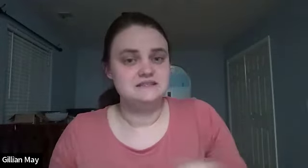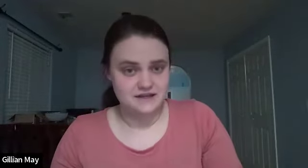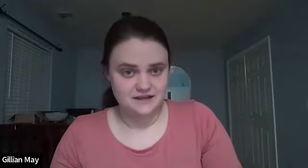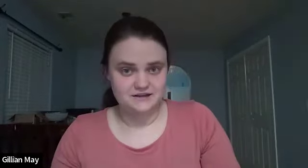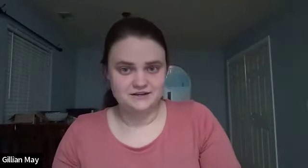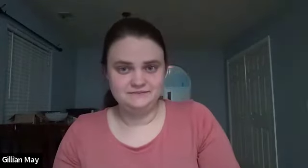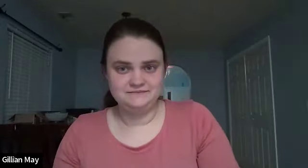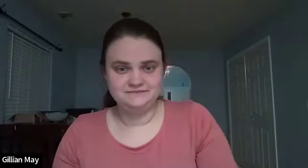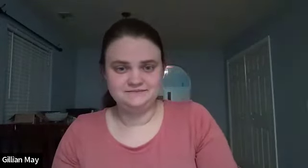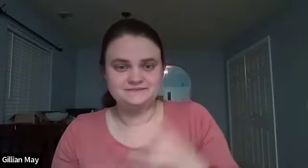Tiger,